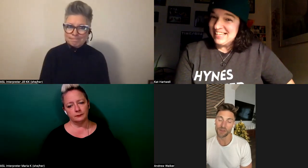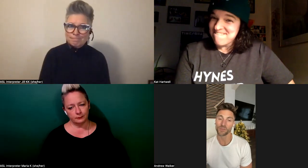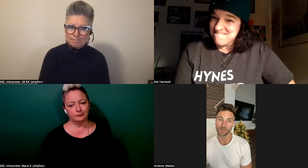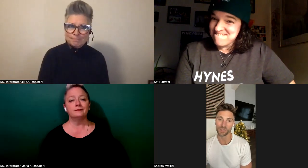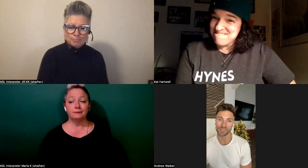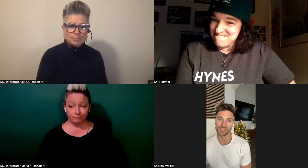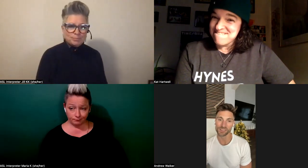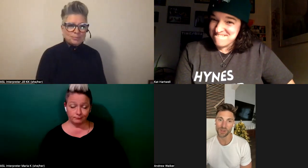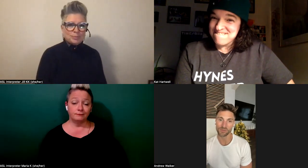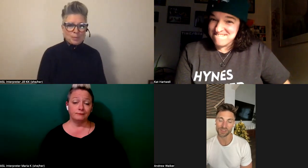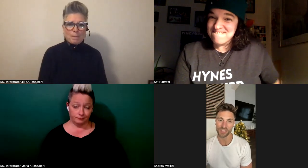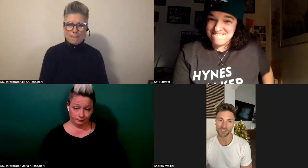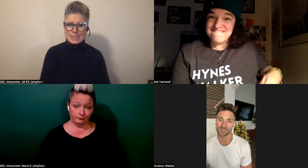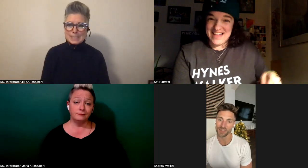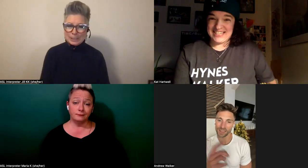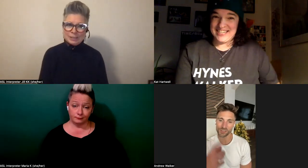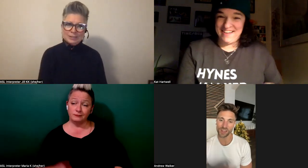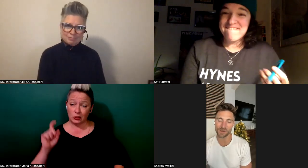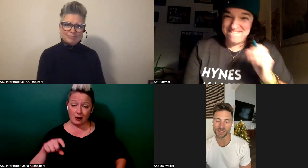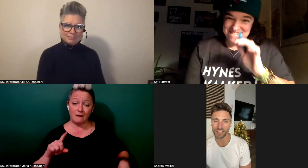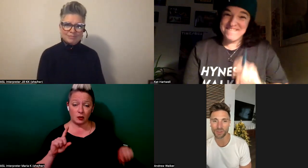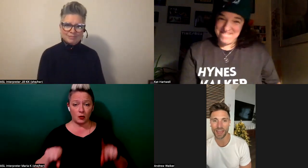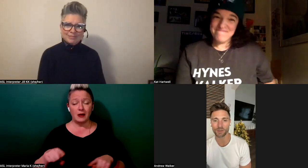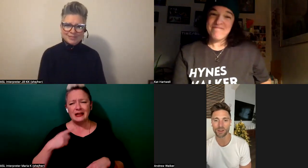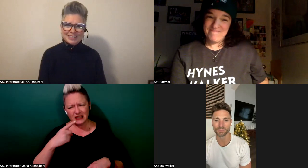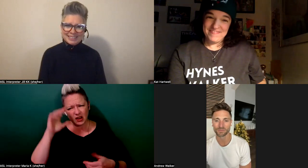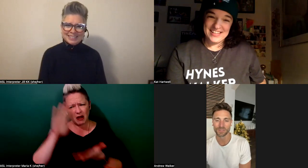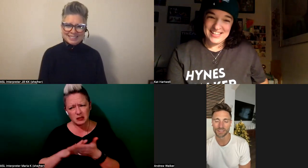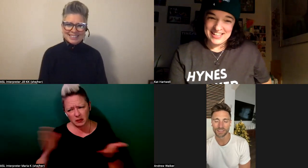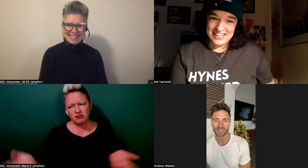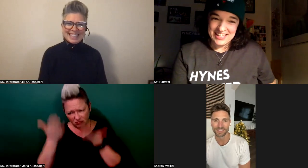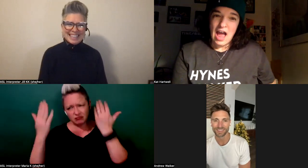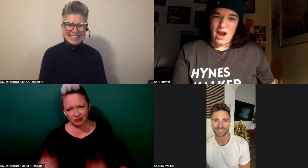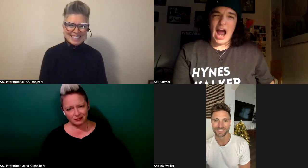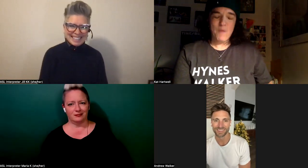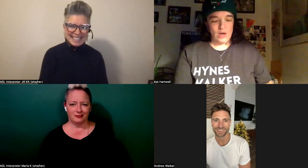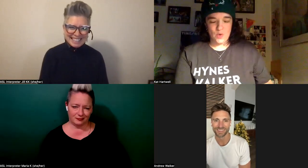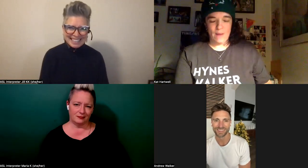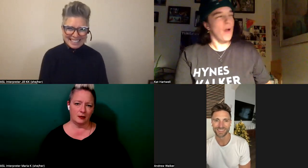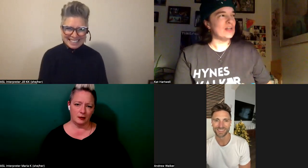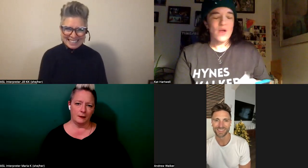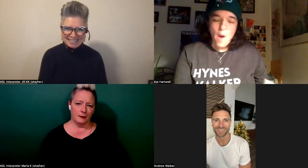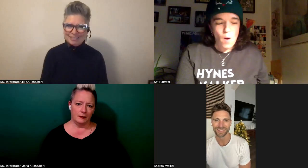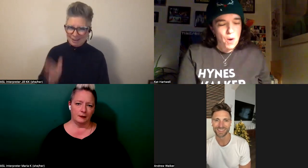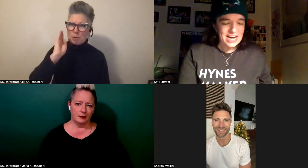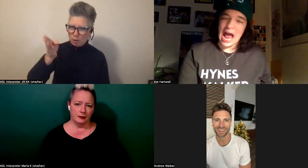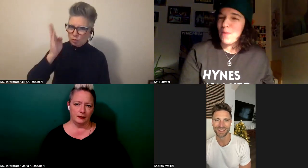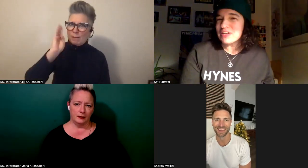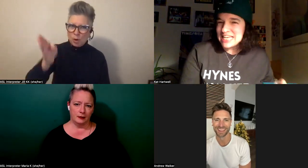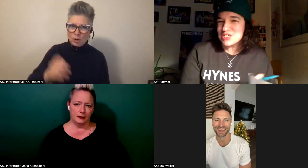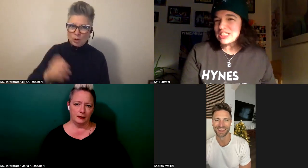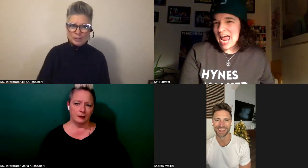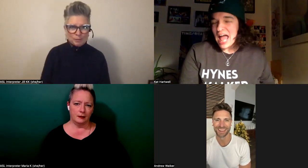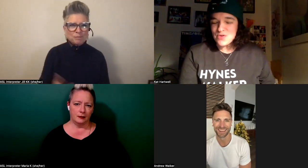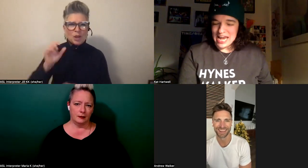Yes, definitely places you have to see. Get your husband to take you, Kat. Come on. I'm going to. We're working on